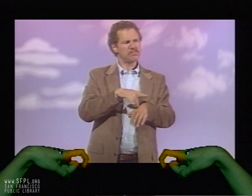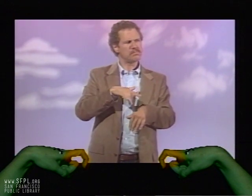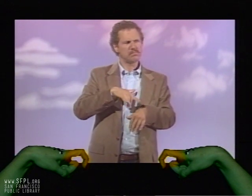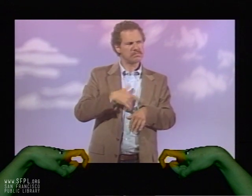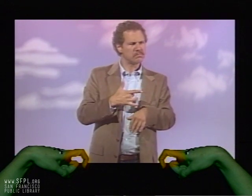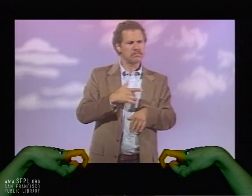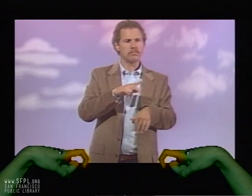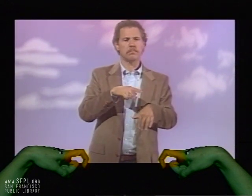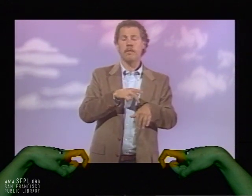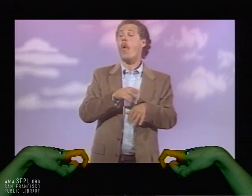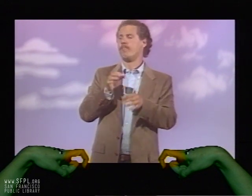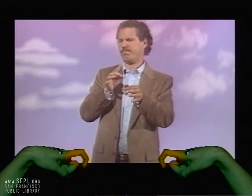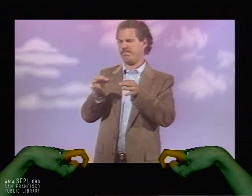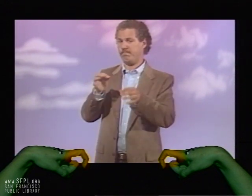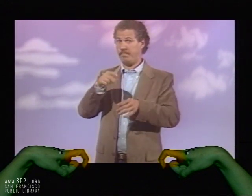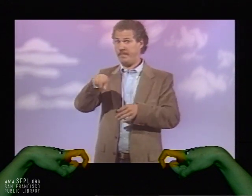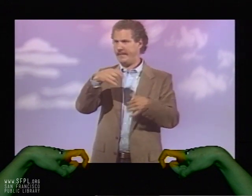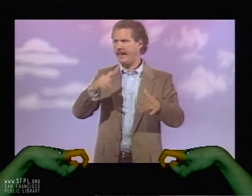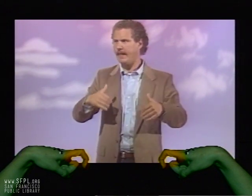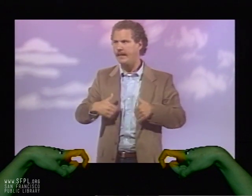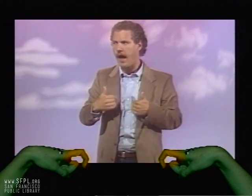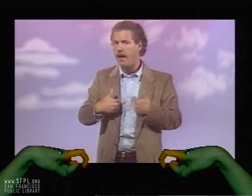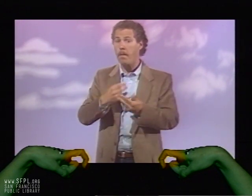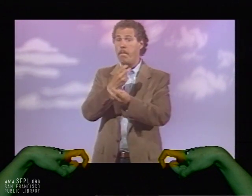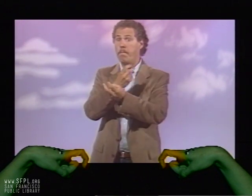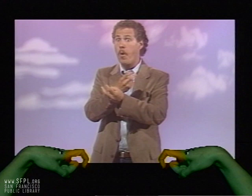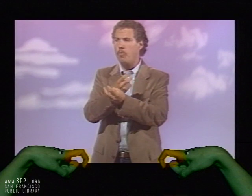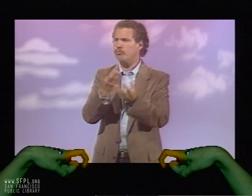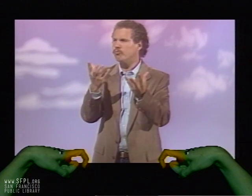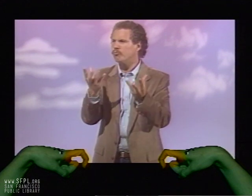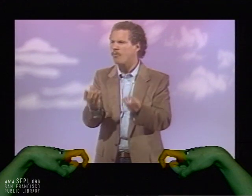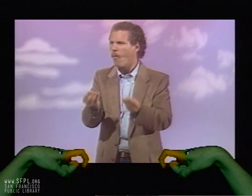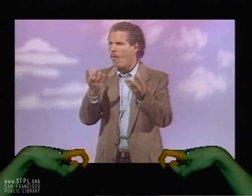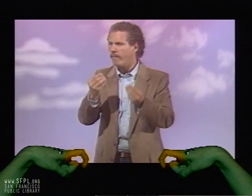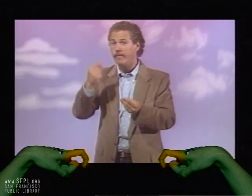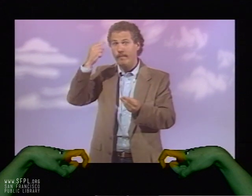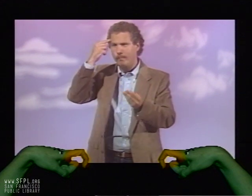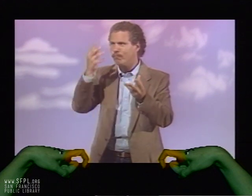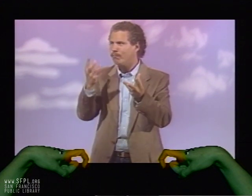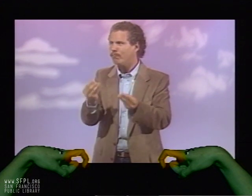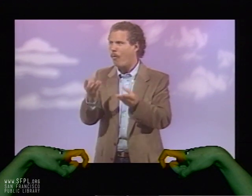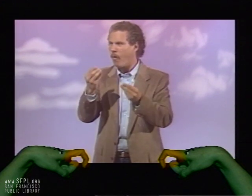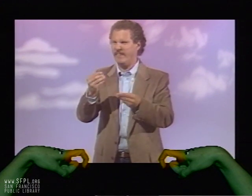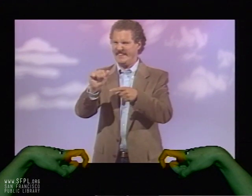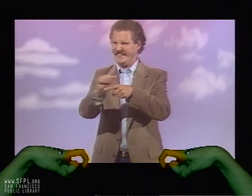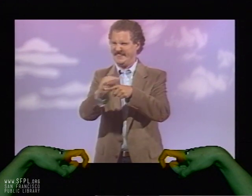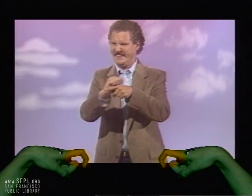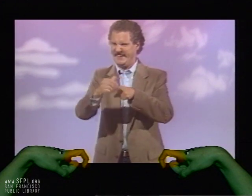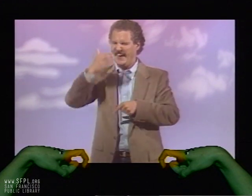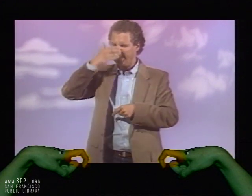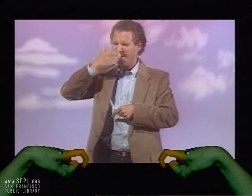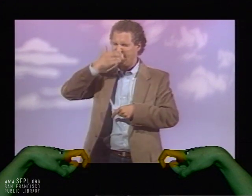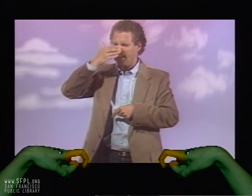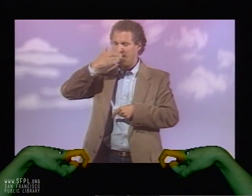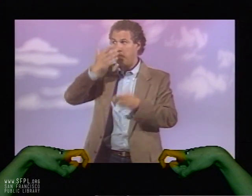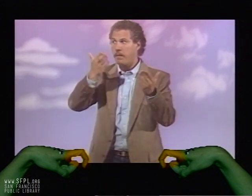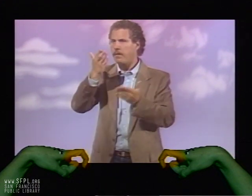son, 2-3-4. Dear. The philosophy stretch of my school is to teach them to think, act, and hunt like eagles. Here, Ms. Winger is leading